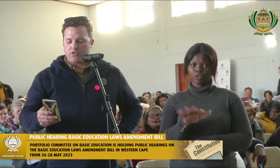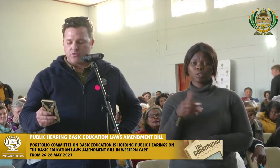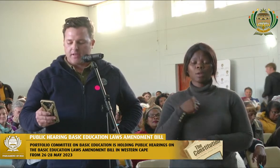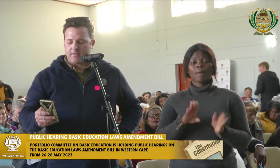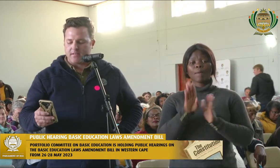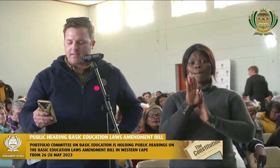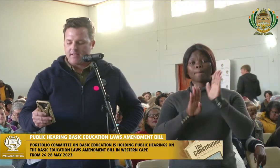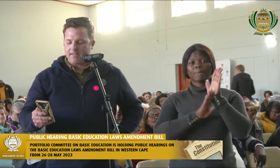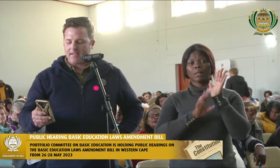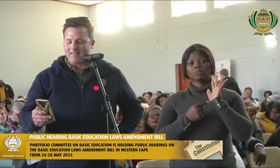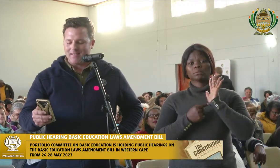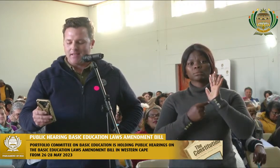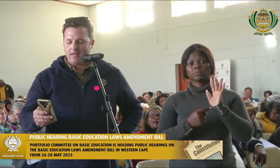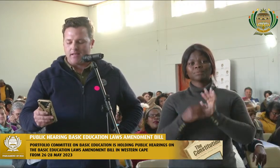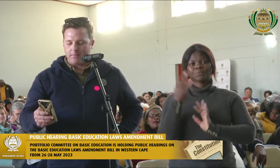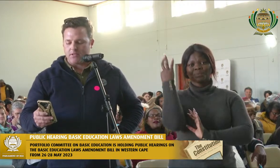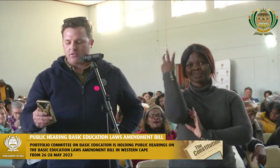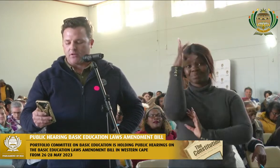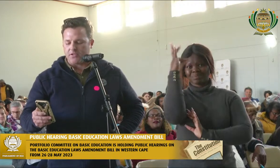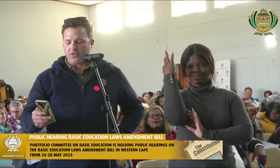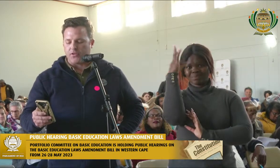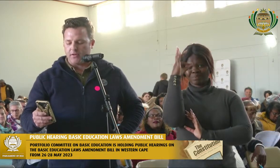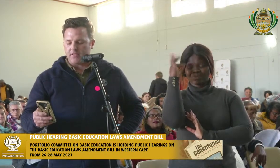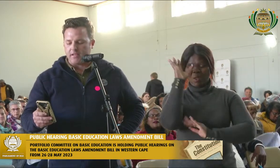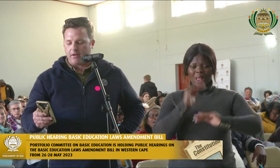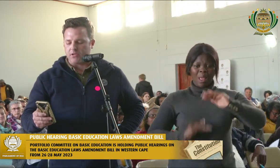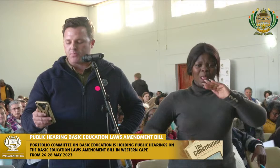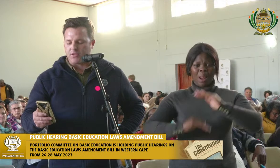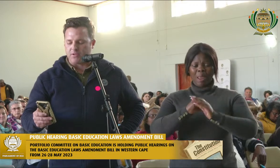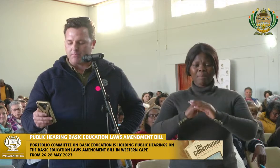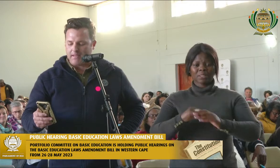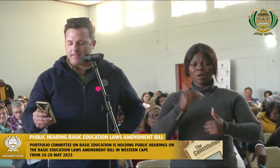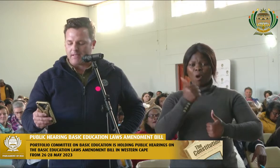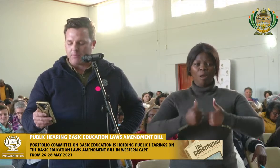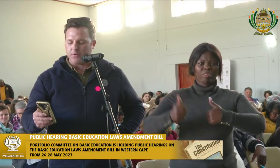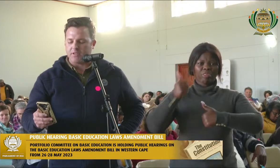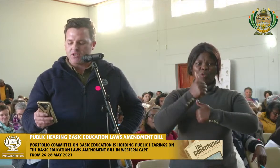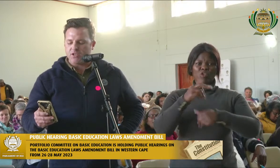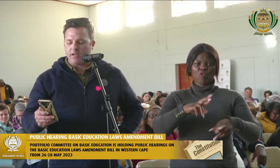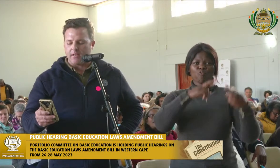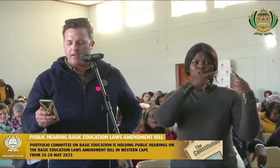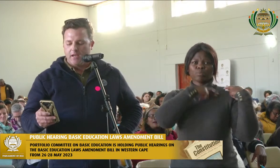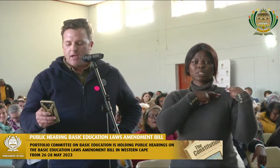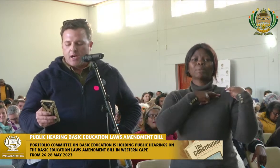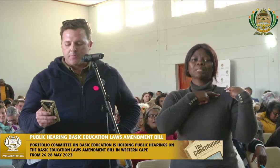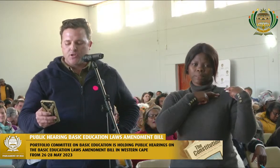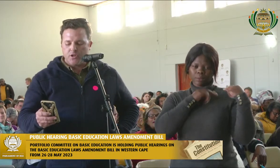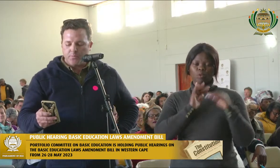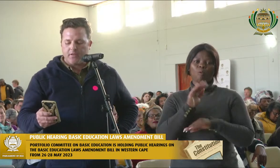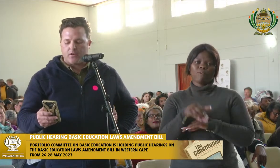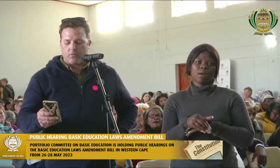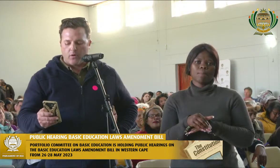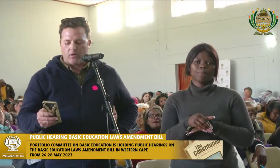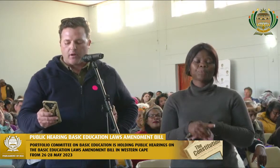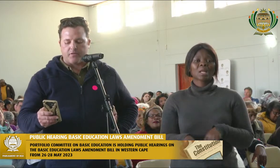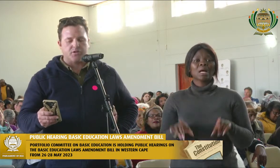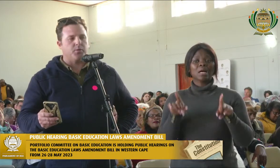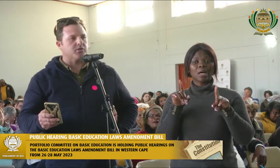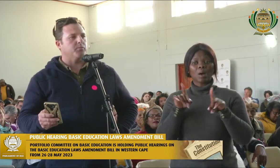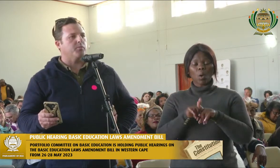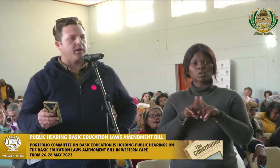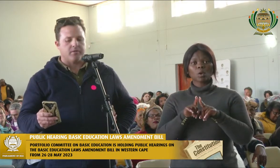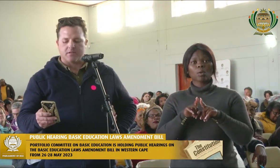The bill demonstrates the state exceeding the limits of its authority and responsibility and potentially usurping the role